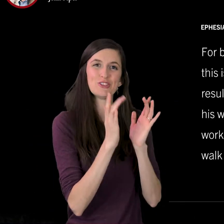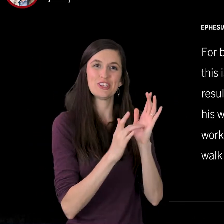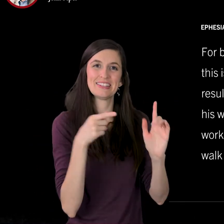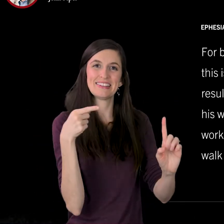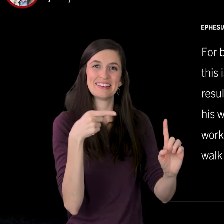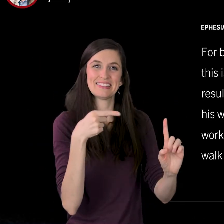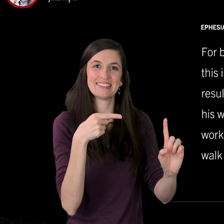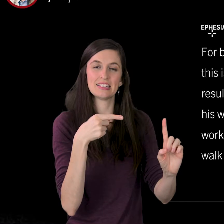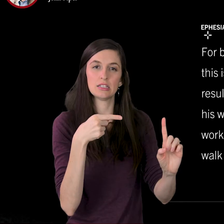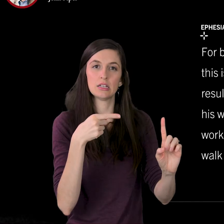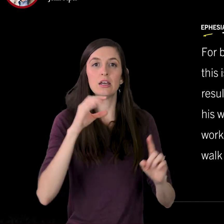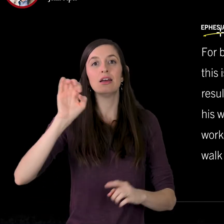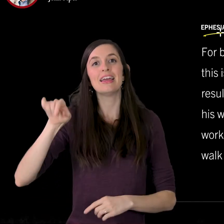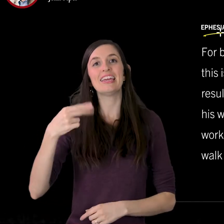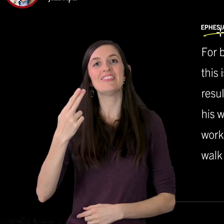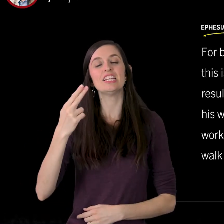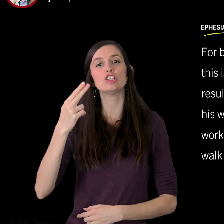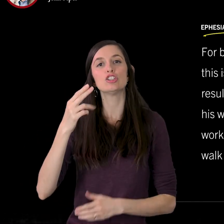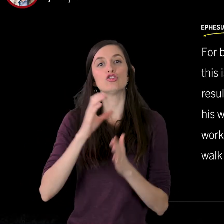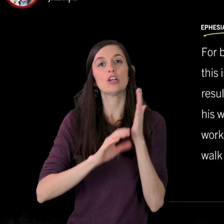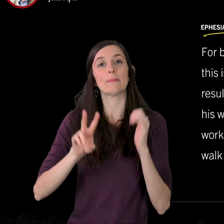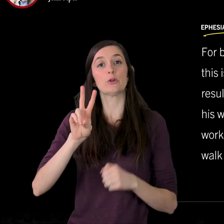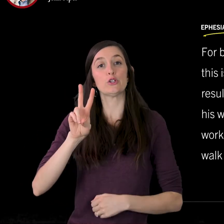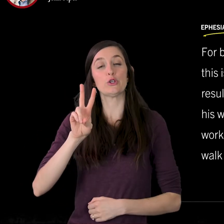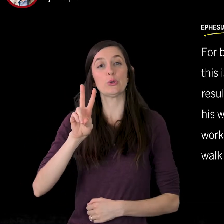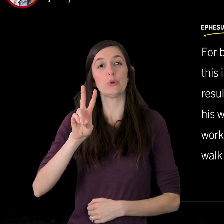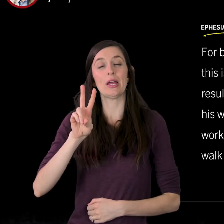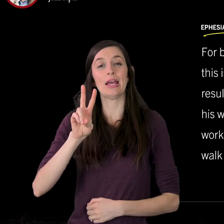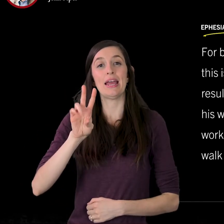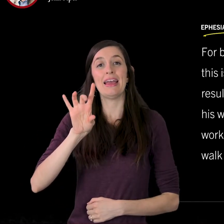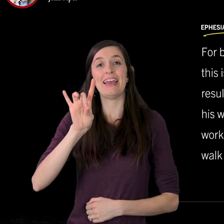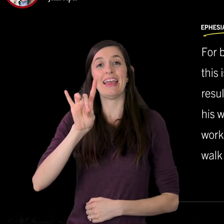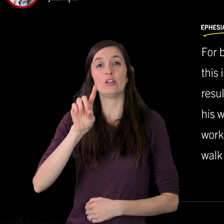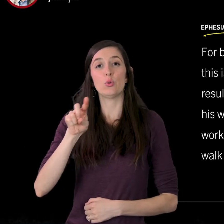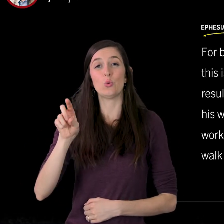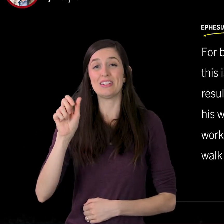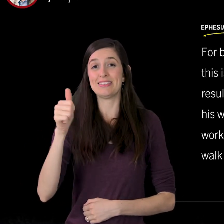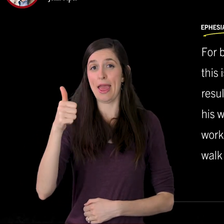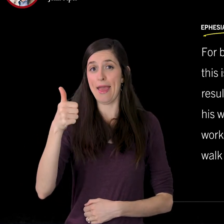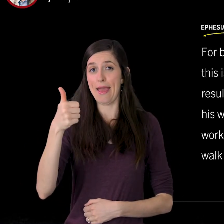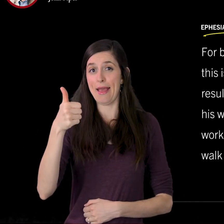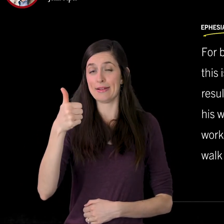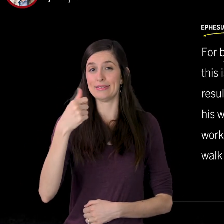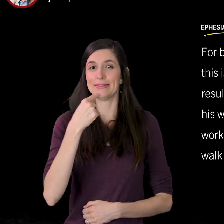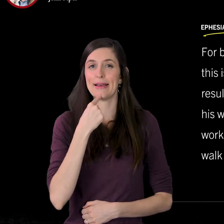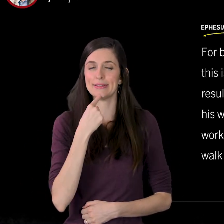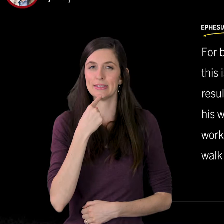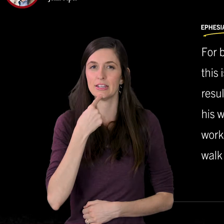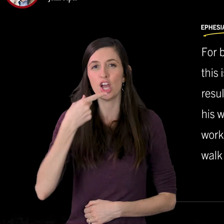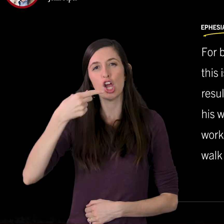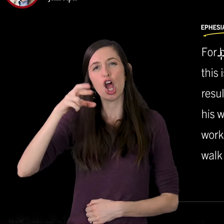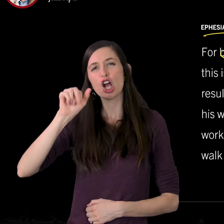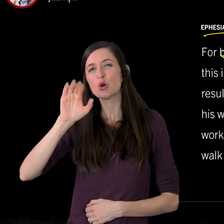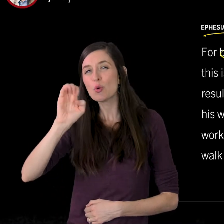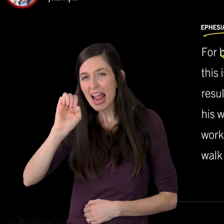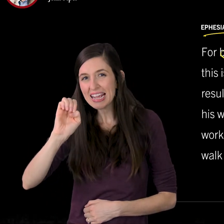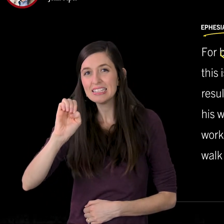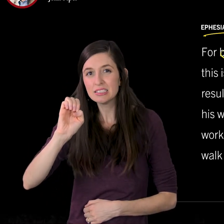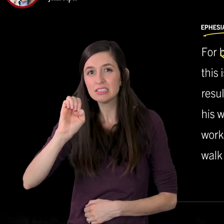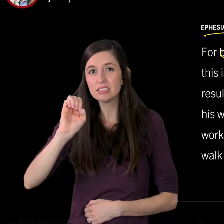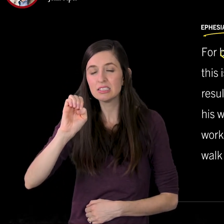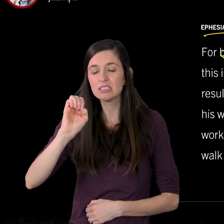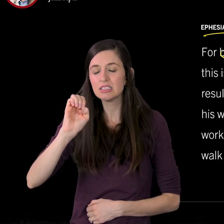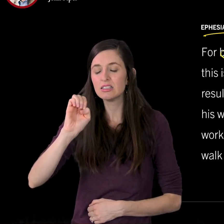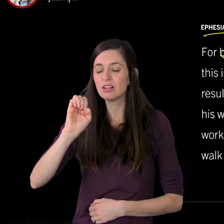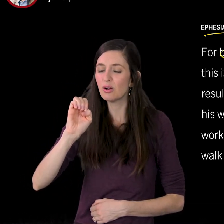do it? Ephesians chapter 2 verses 8 to 10 by grace